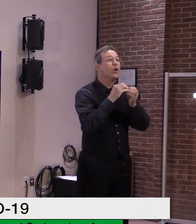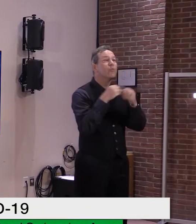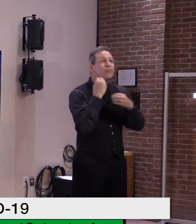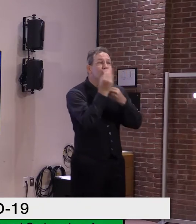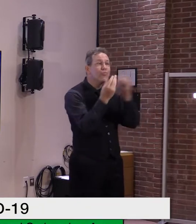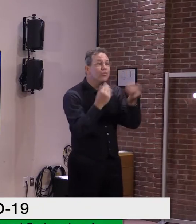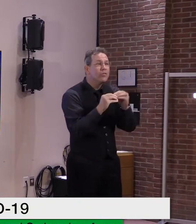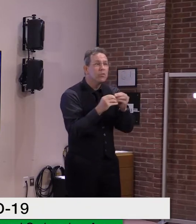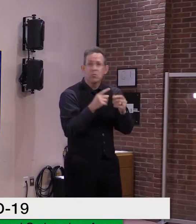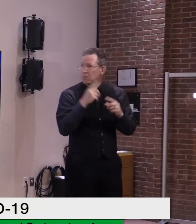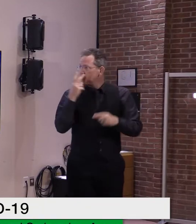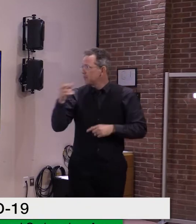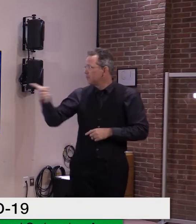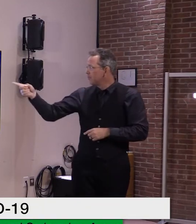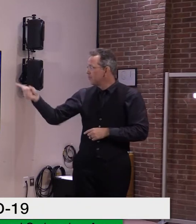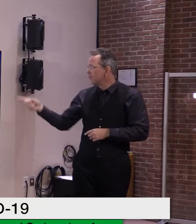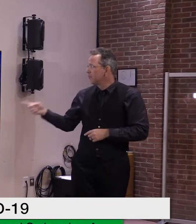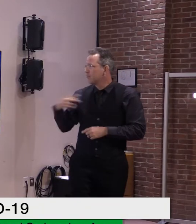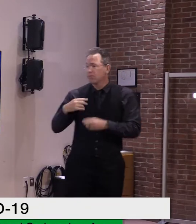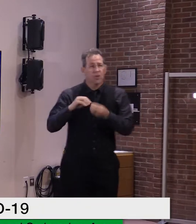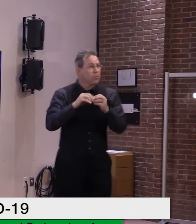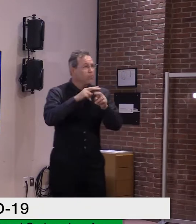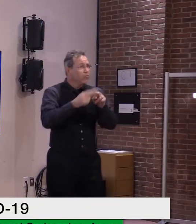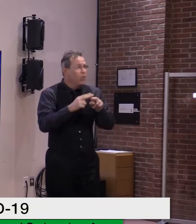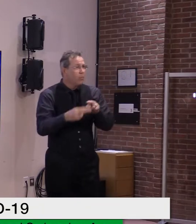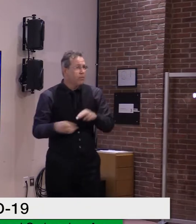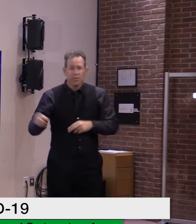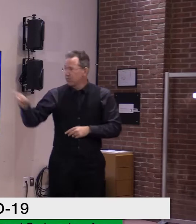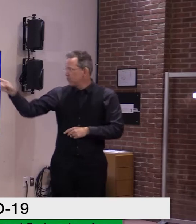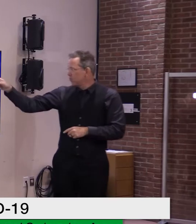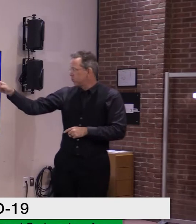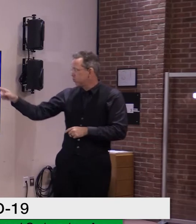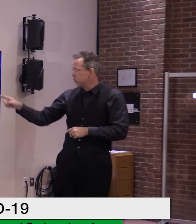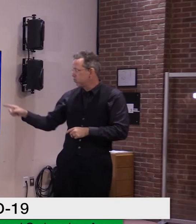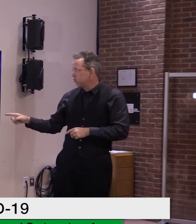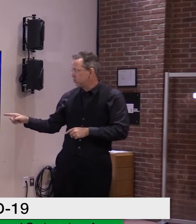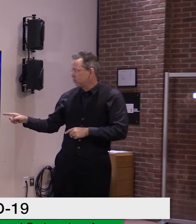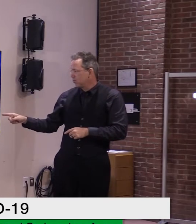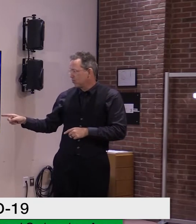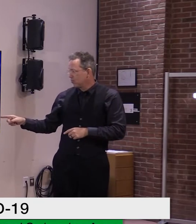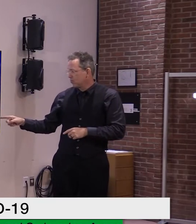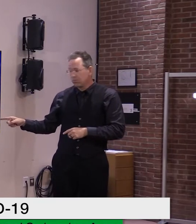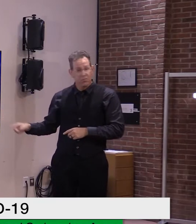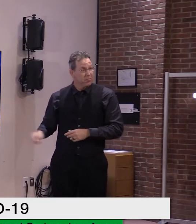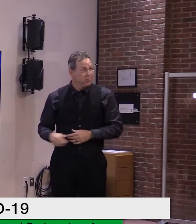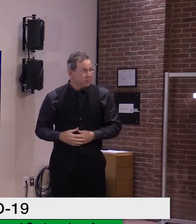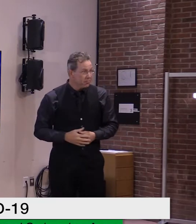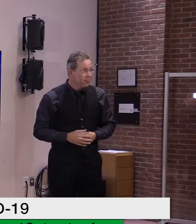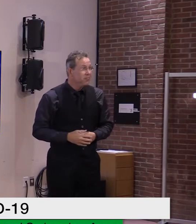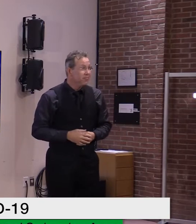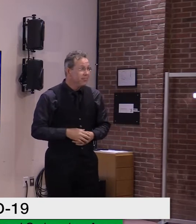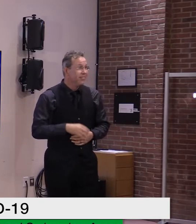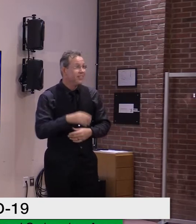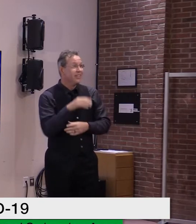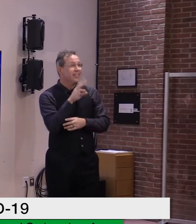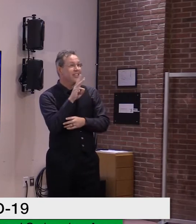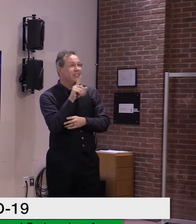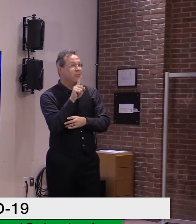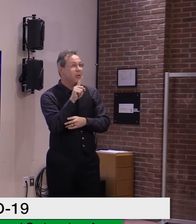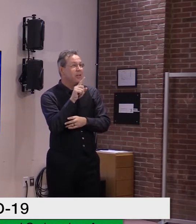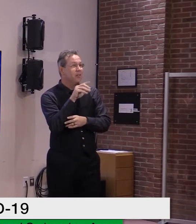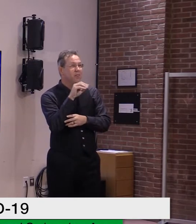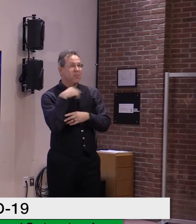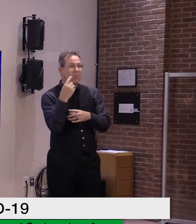in Vermont. This week, we're only reporting 61 new cases, 33 fewer than last week's already